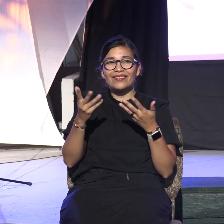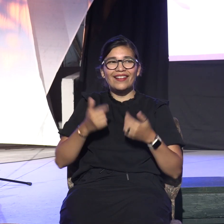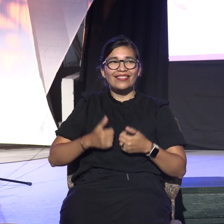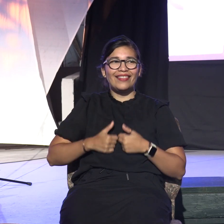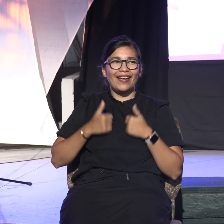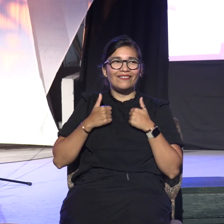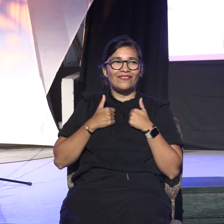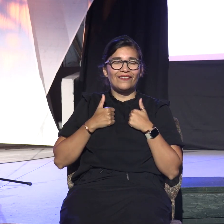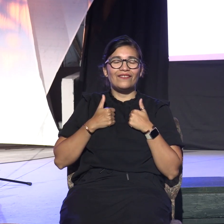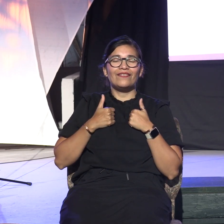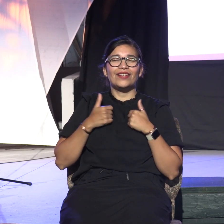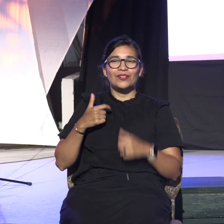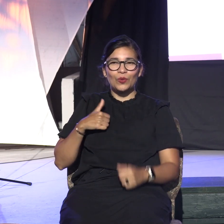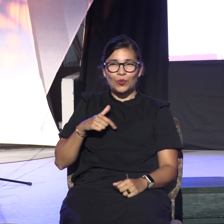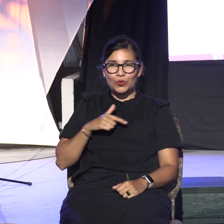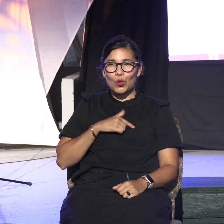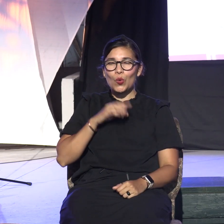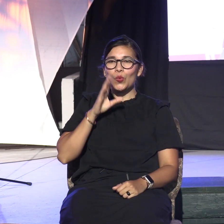ever lived.